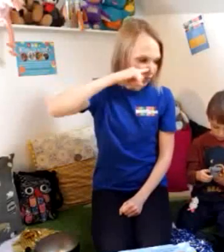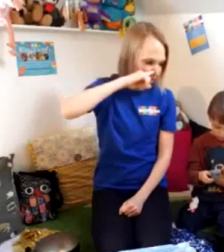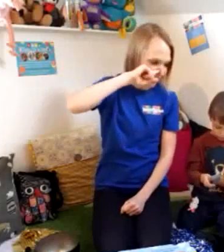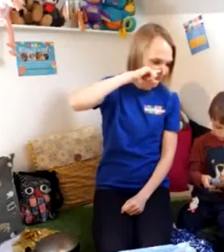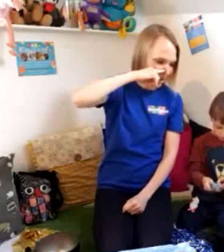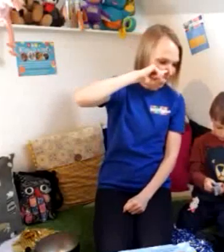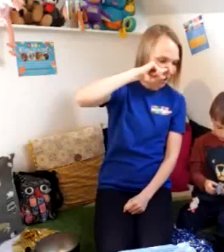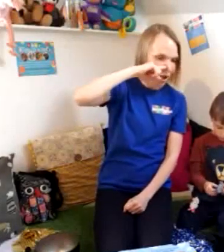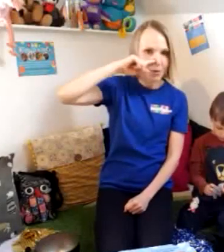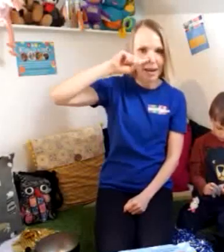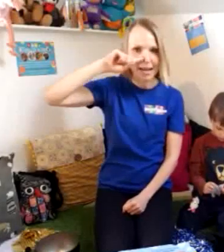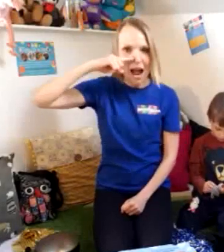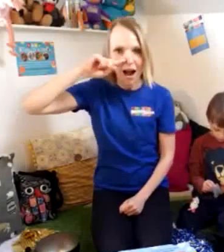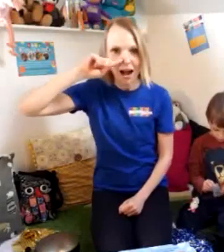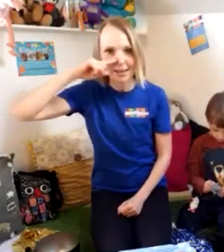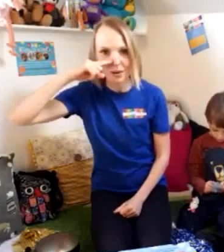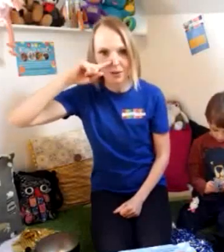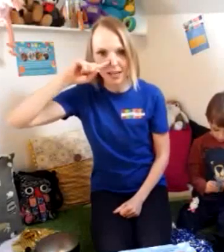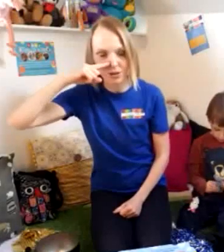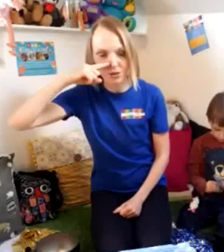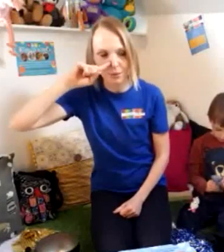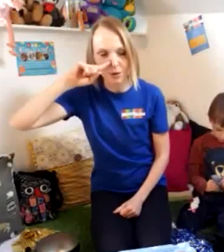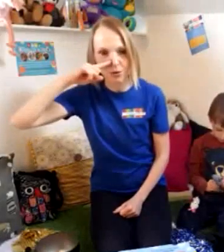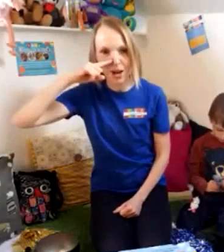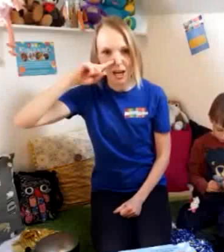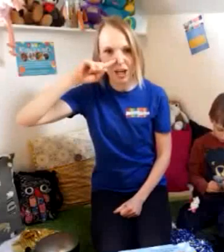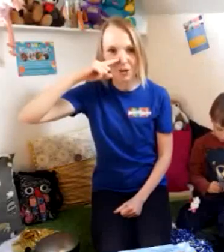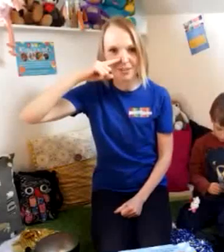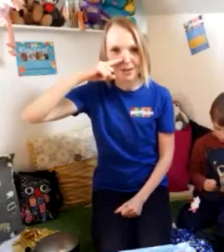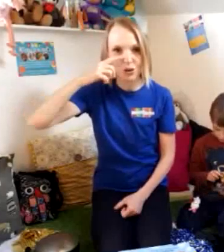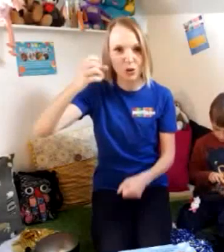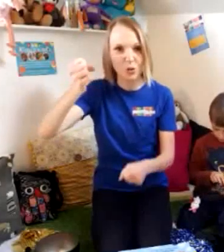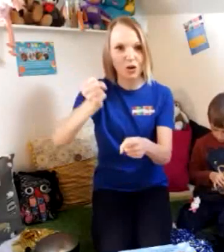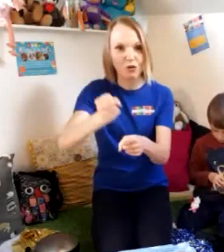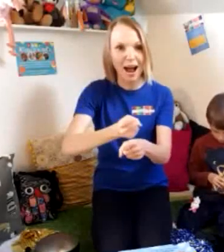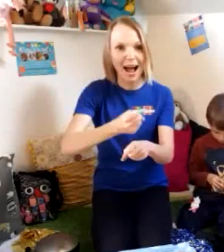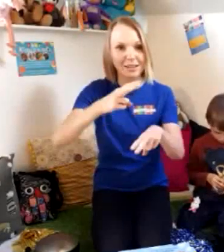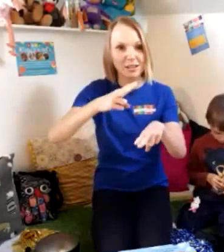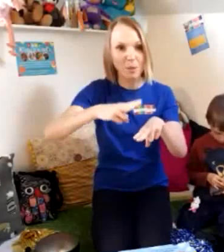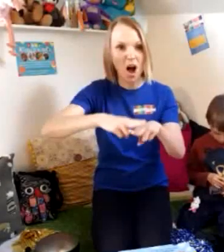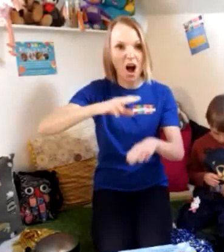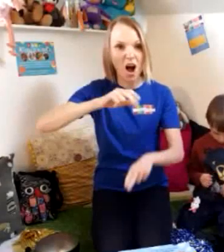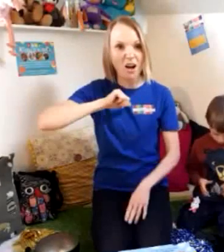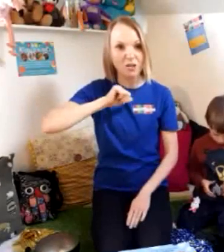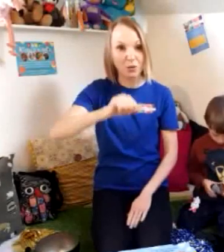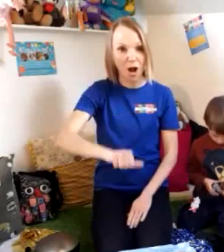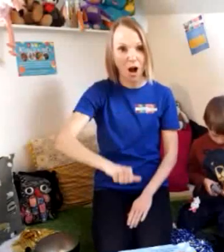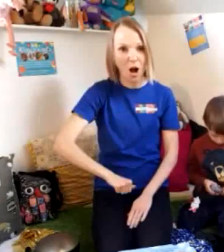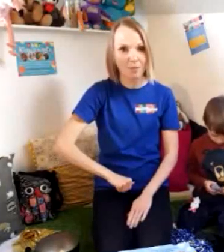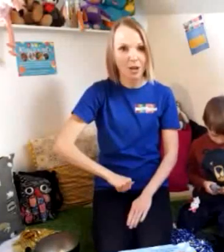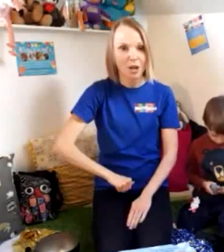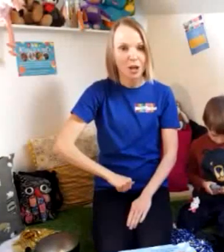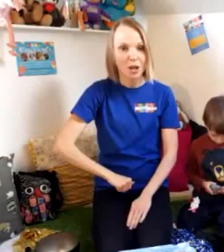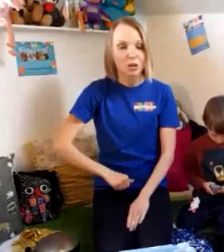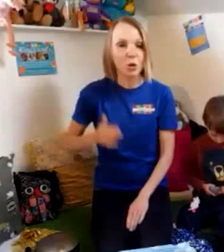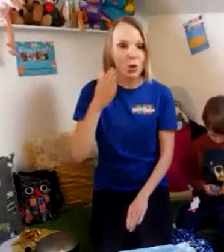Right there. Okay, I think for these three animals, we're going to go down to Grandpa's farm. So we're on our